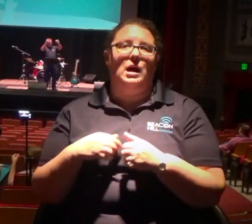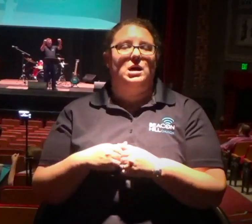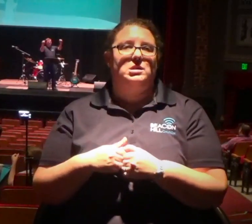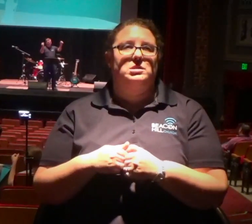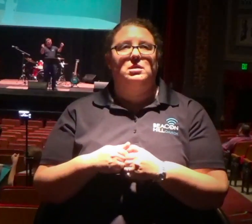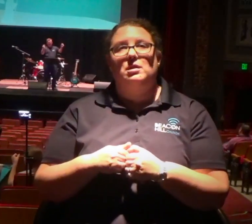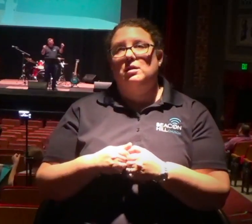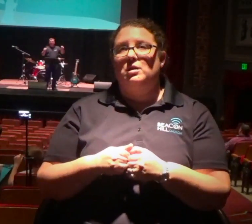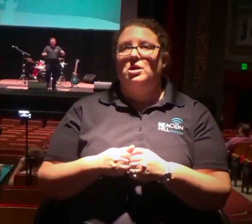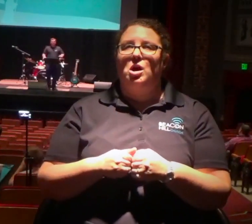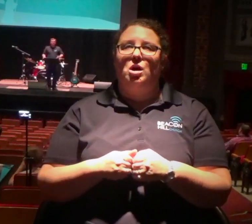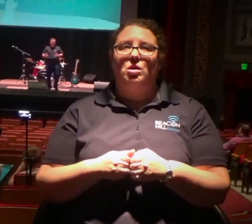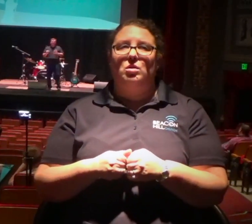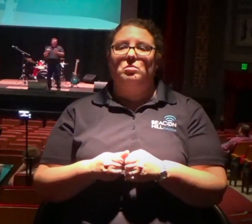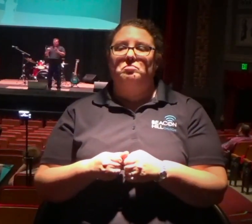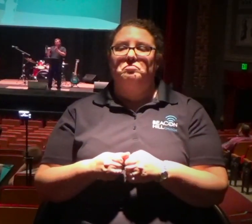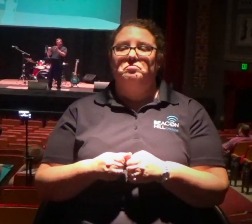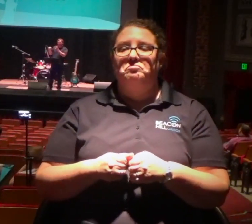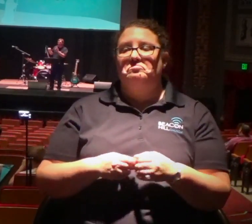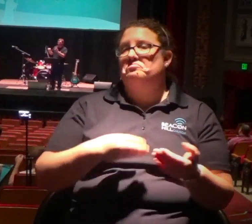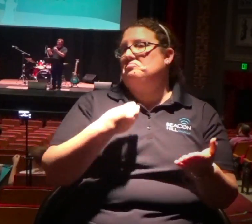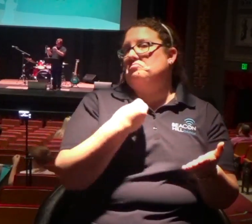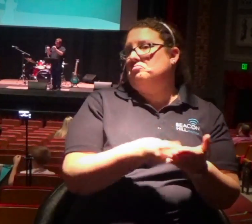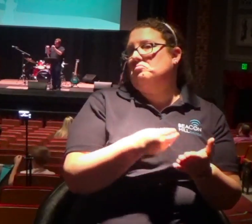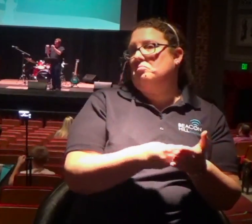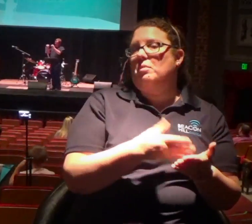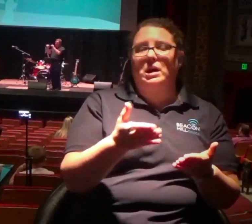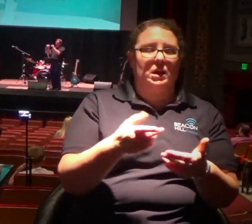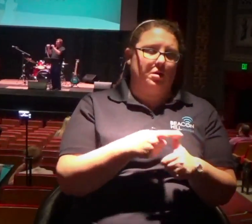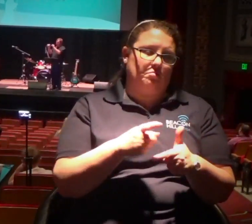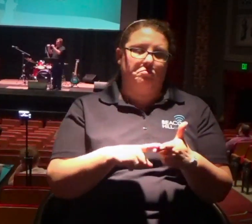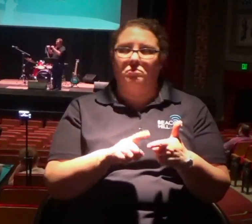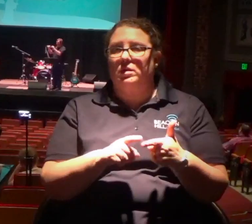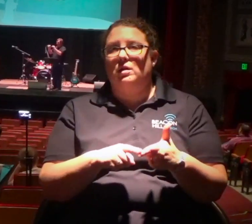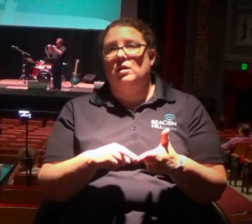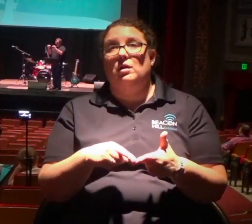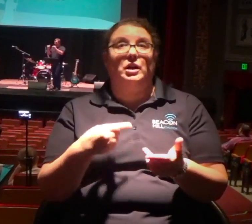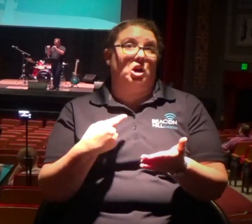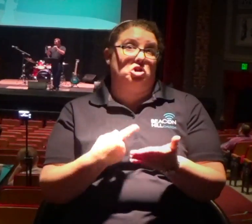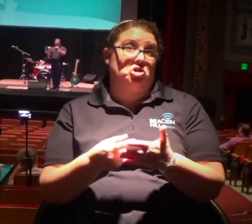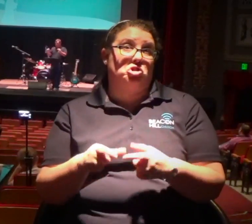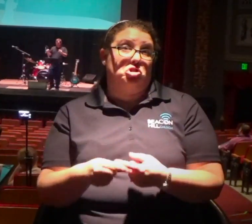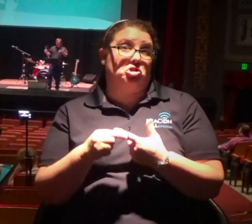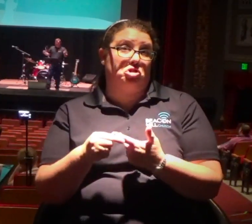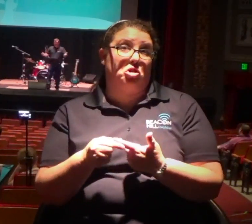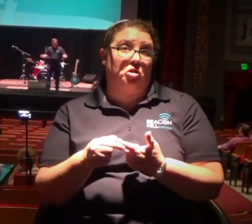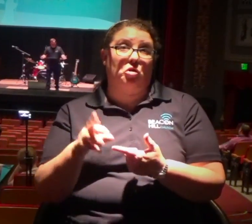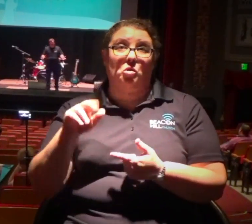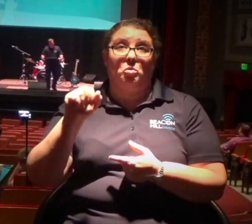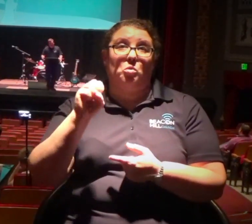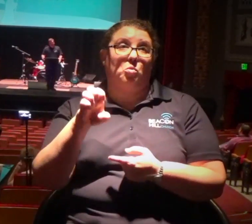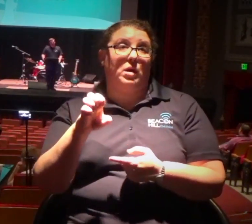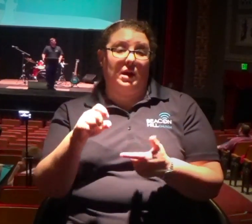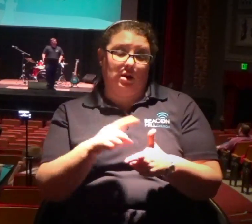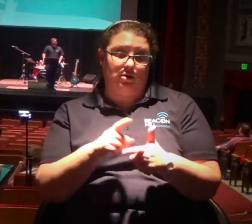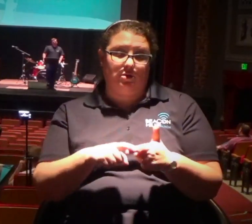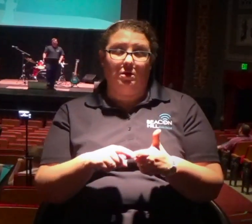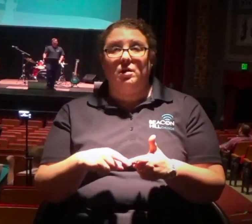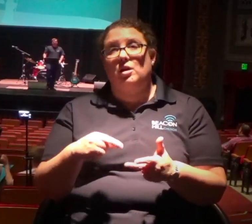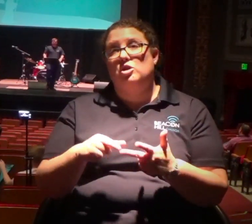socioeconomic background. He was of a certain race, of a certain gender, that he would act a certain way. And I think